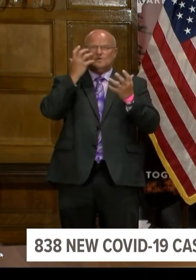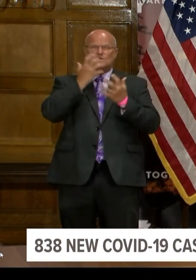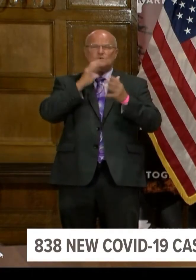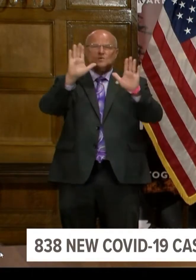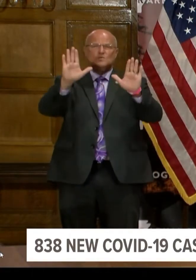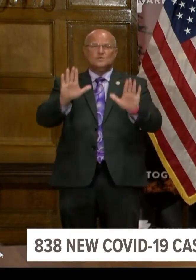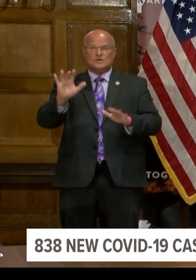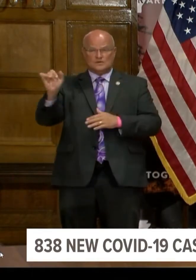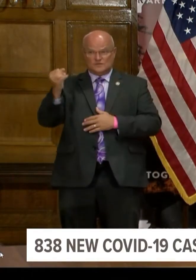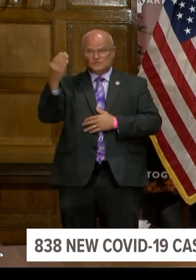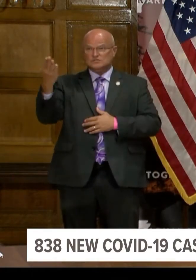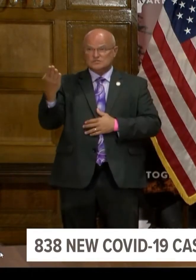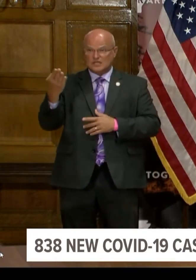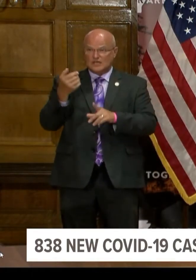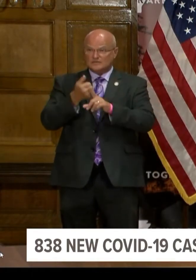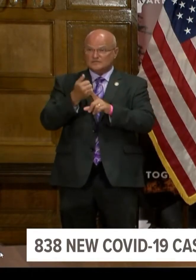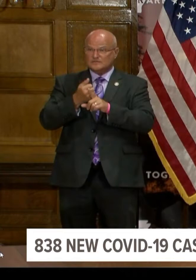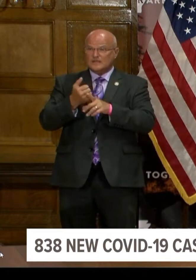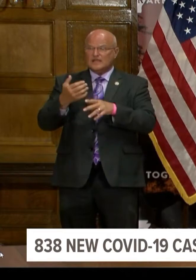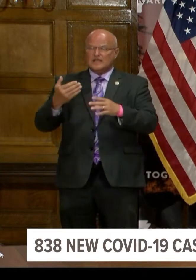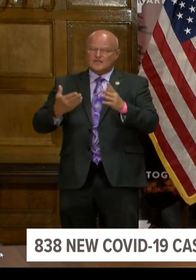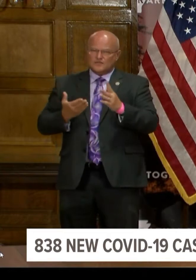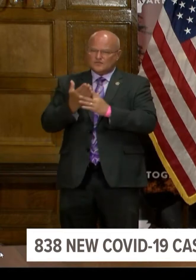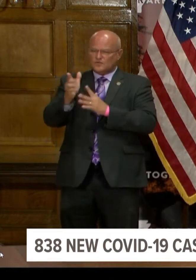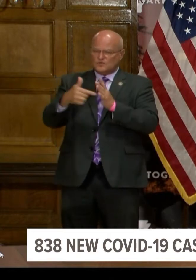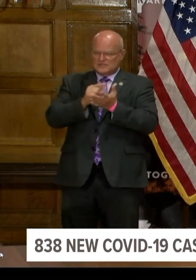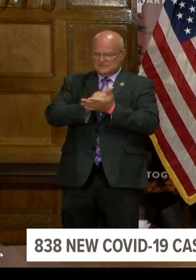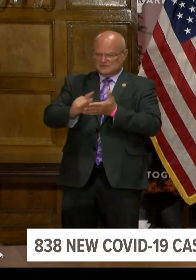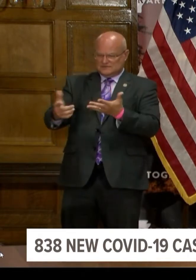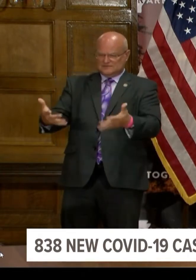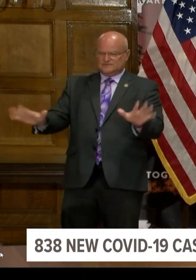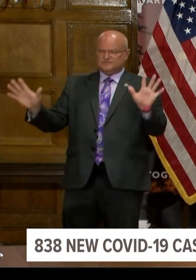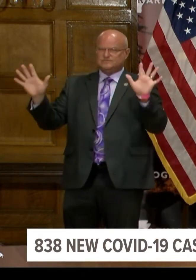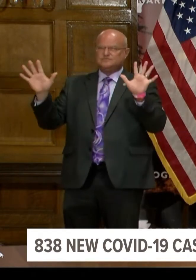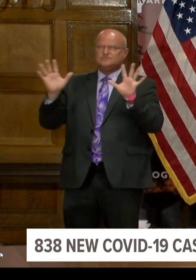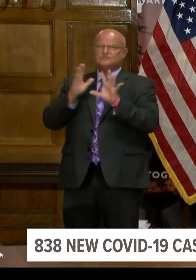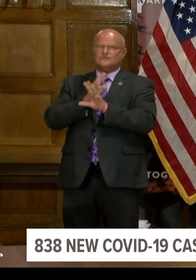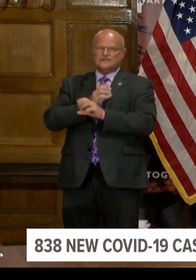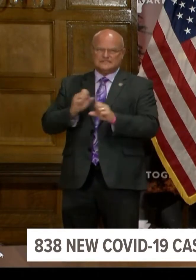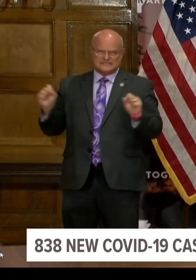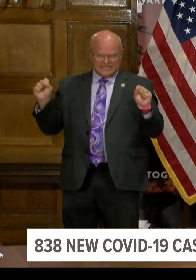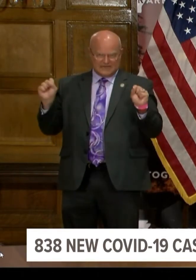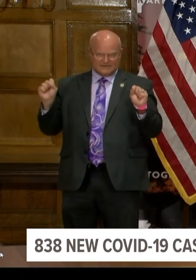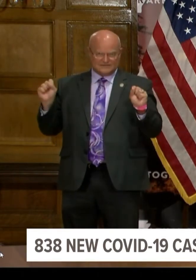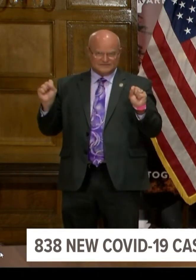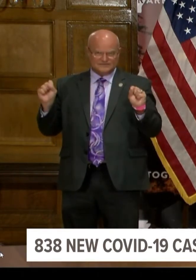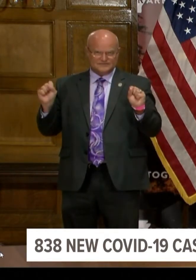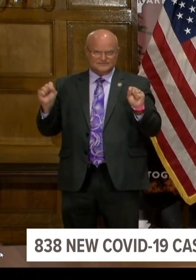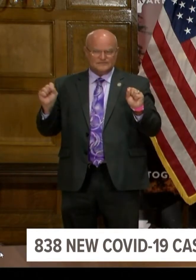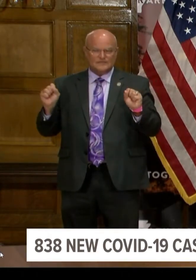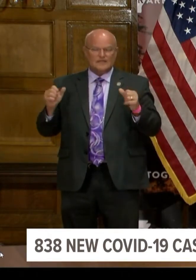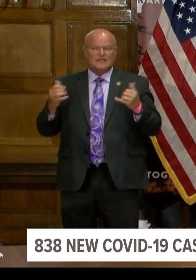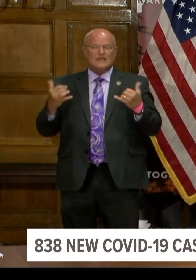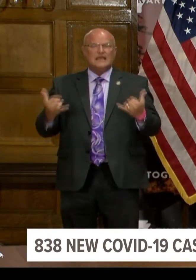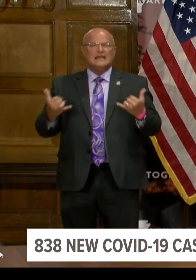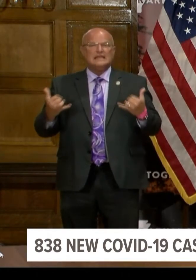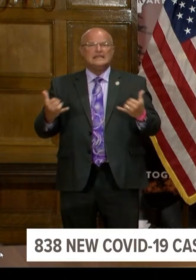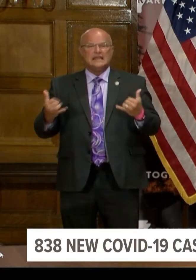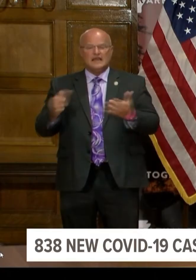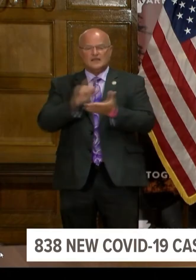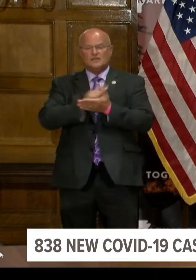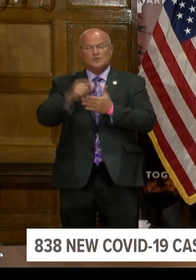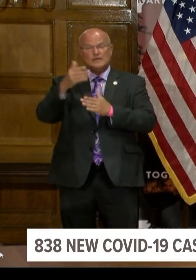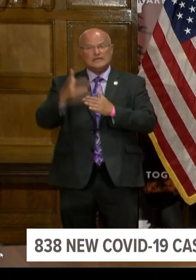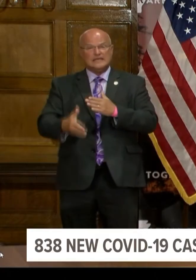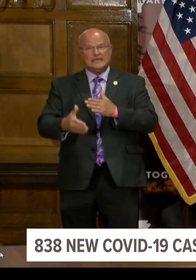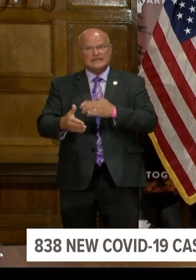job of getting us through this week in the safest fashion possible. And now it comes to the weekend.